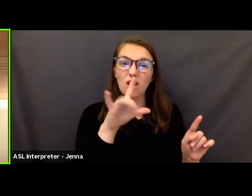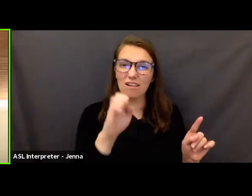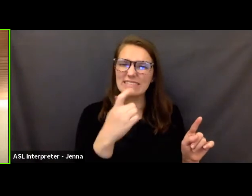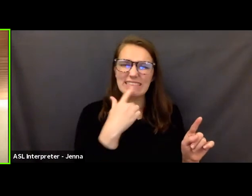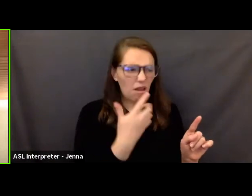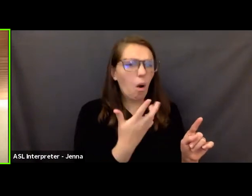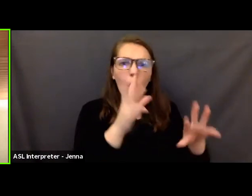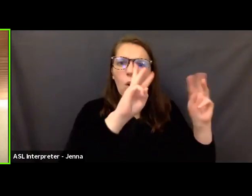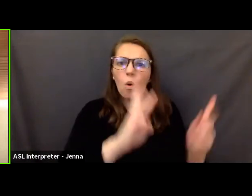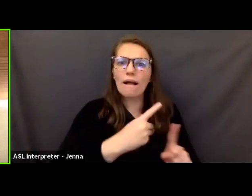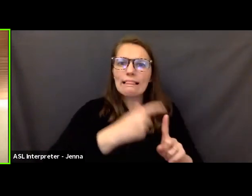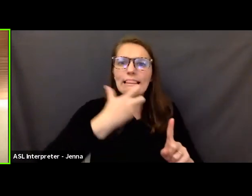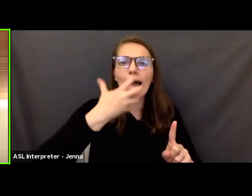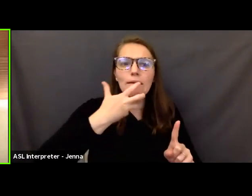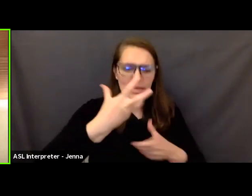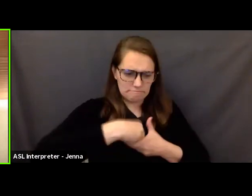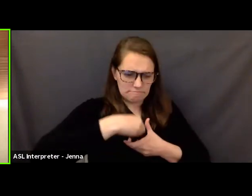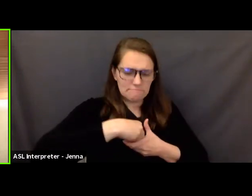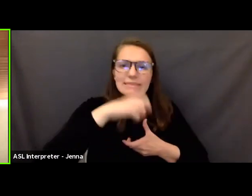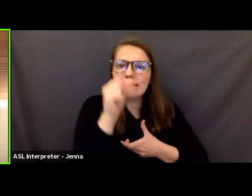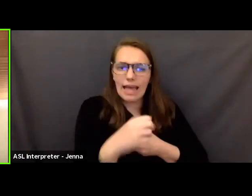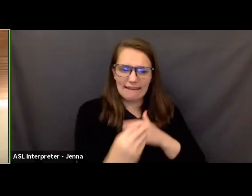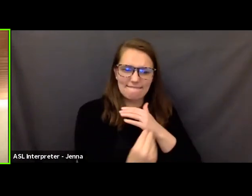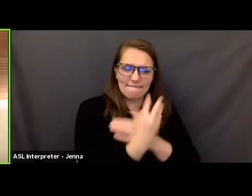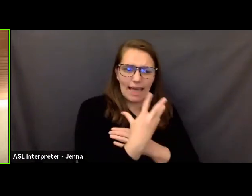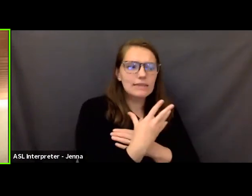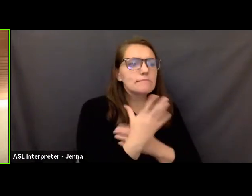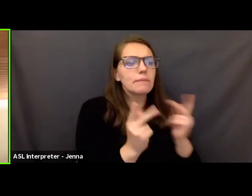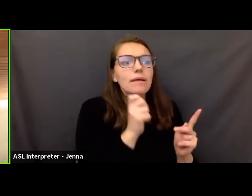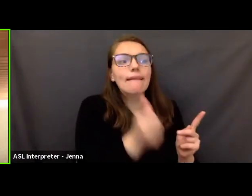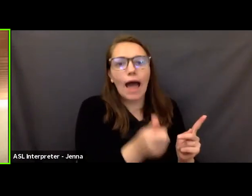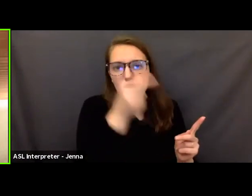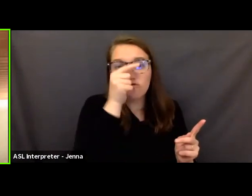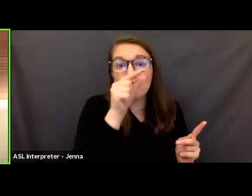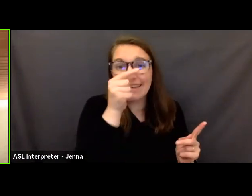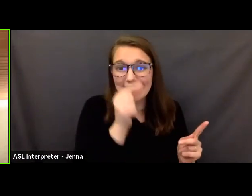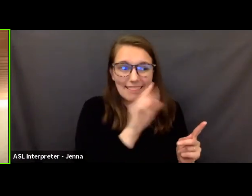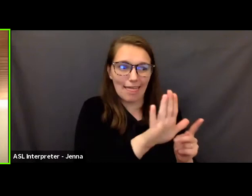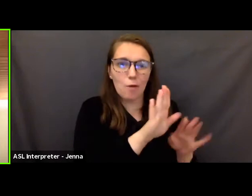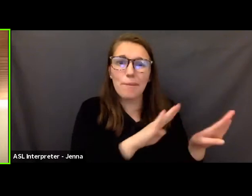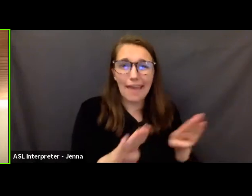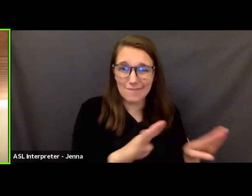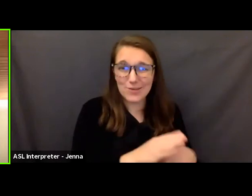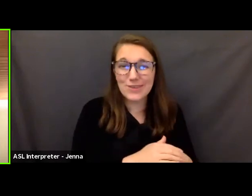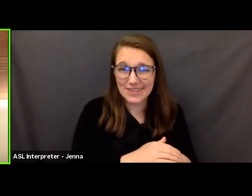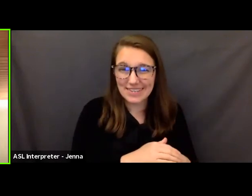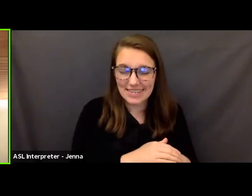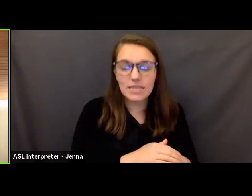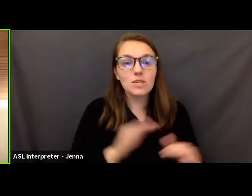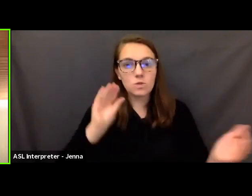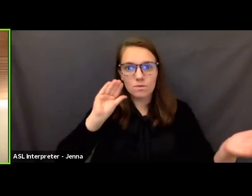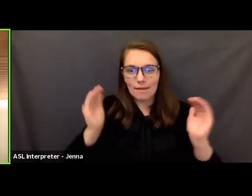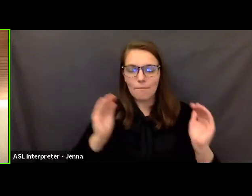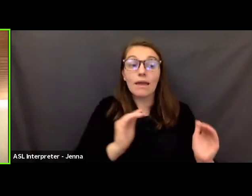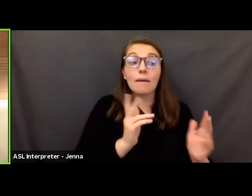effect on the behavior of non-Greeks. So with this comparison of non-Greeks and those who lack the use of reason,